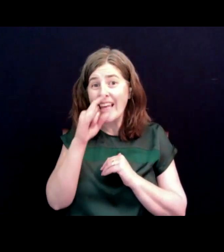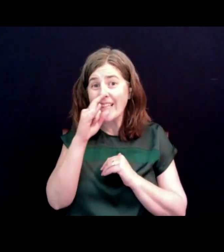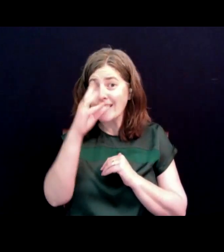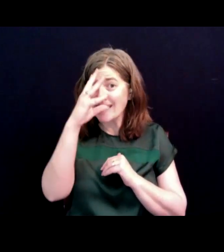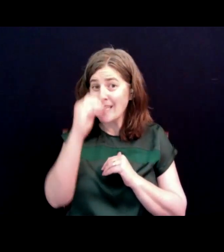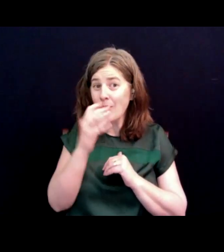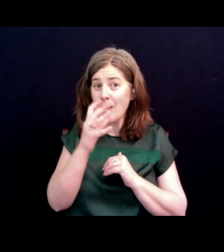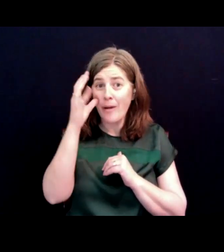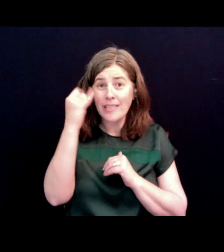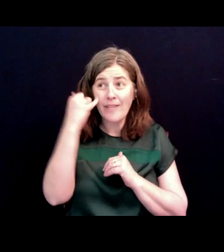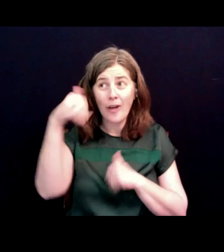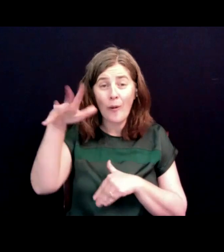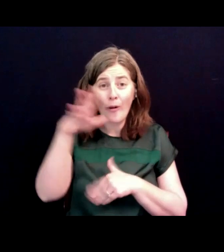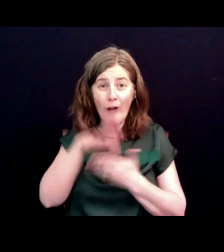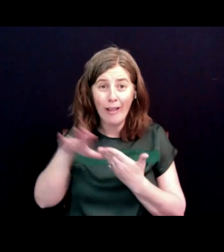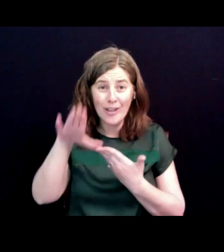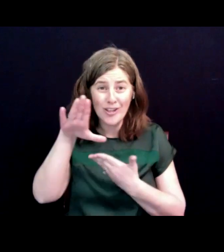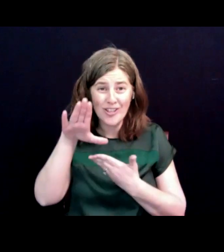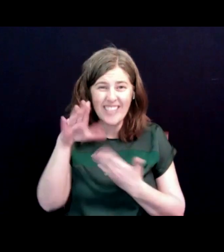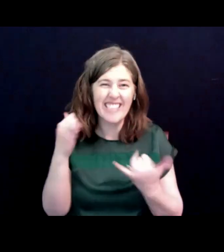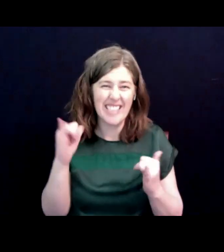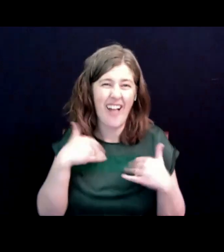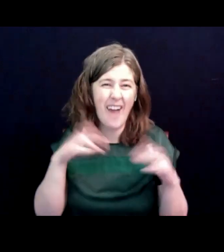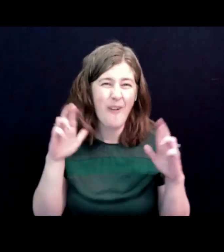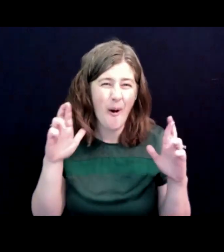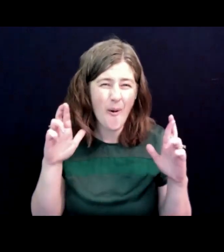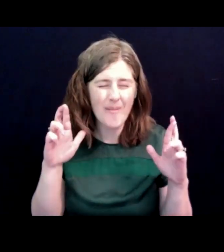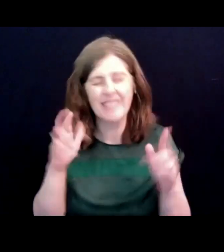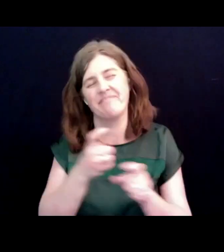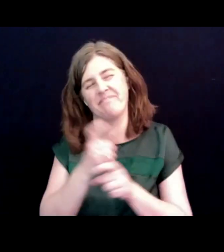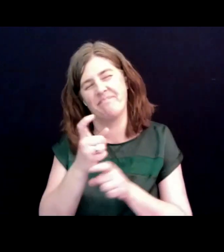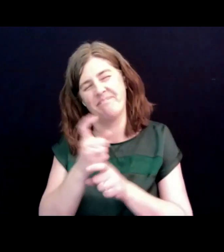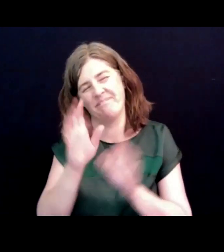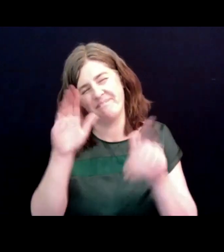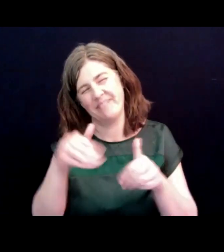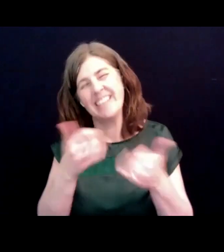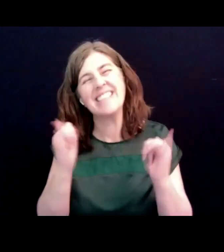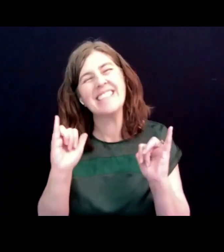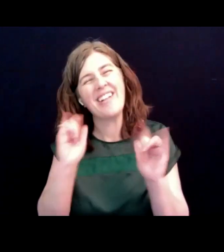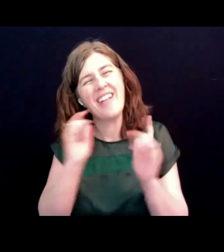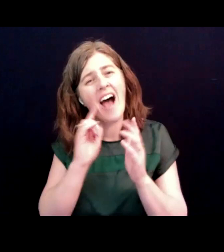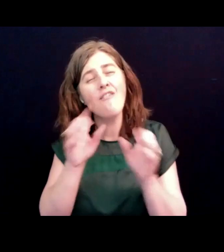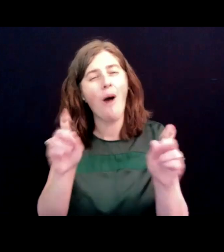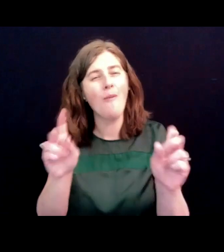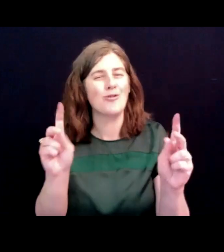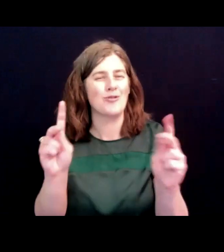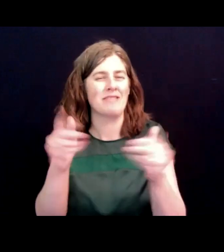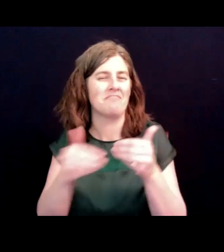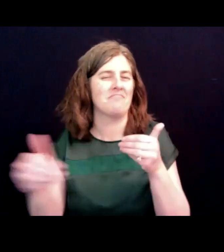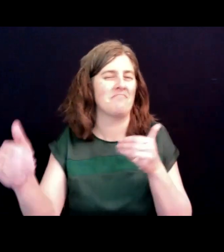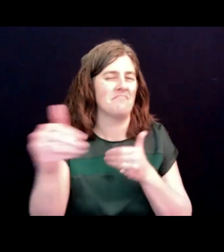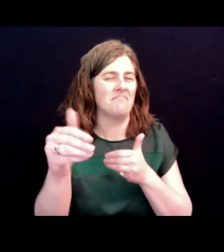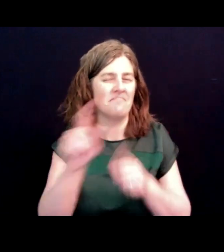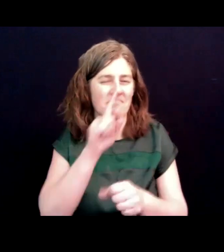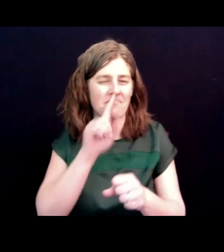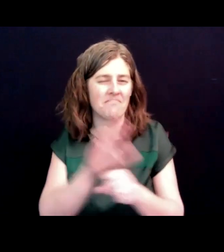go off to college. So there's hope. It's a long way away. I'm just teasing you, but certainly there are opportunities ahead, and I can assure